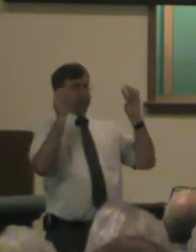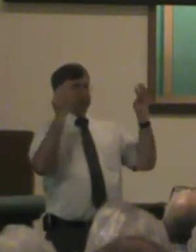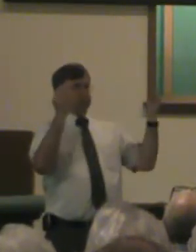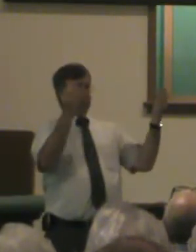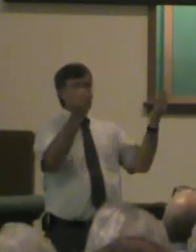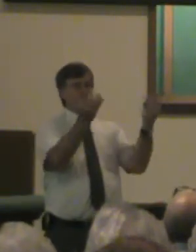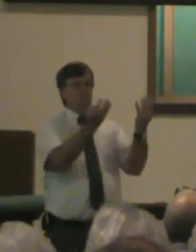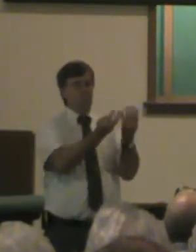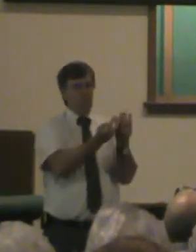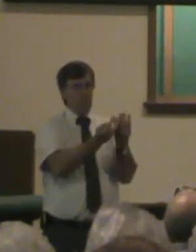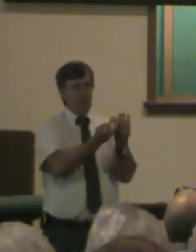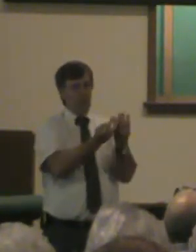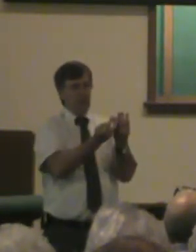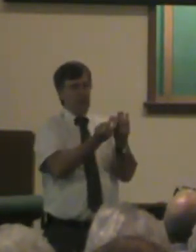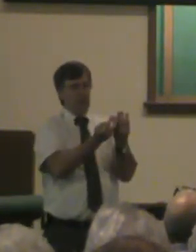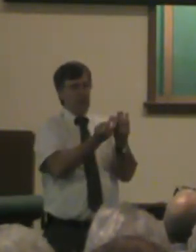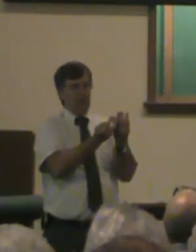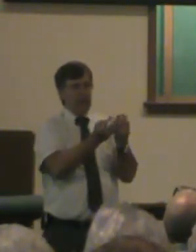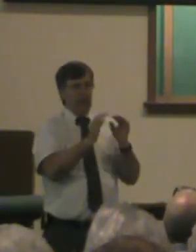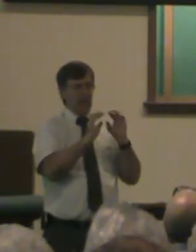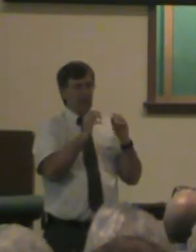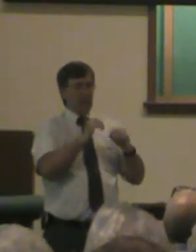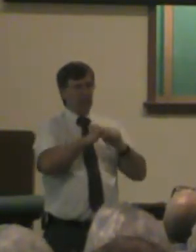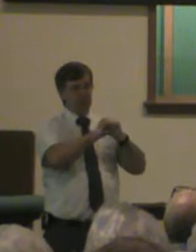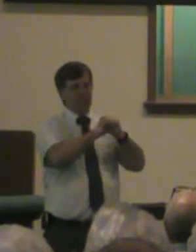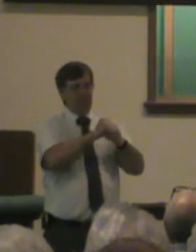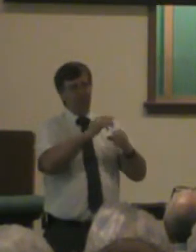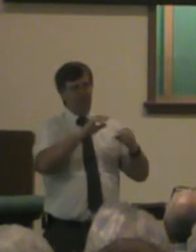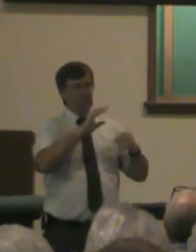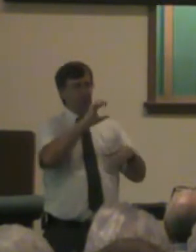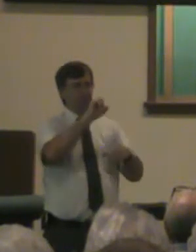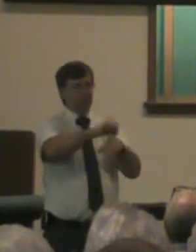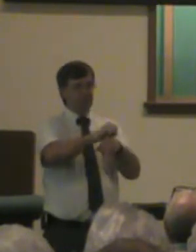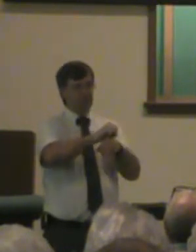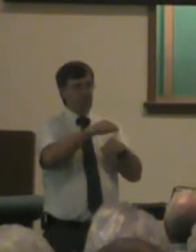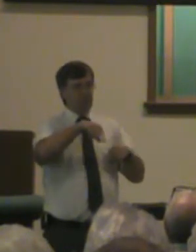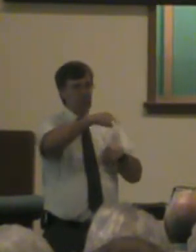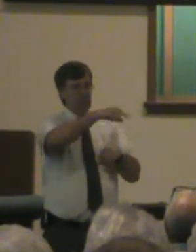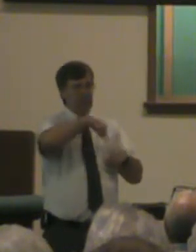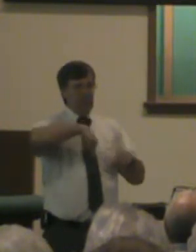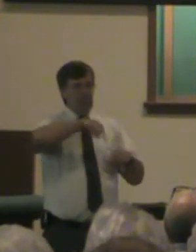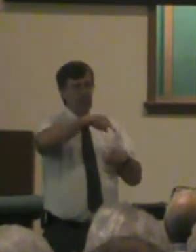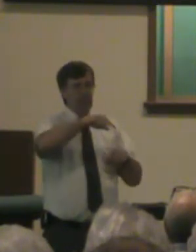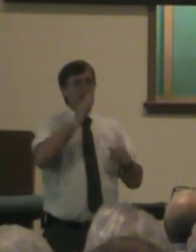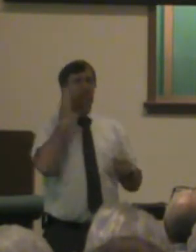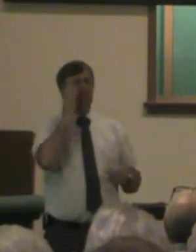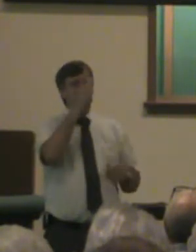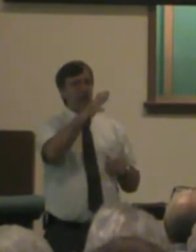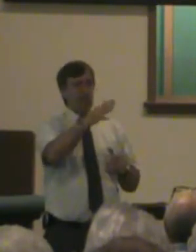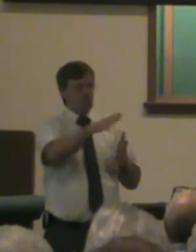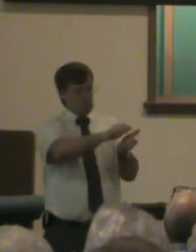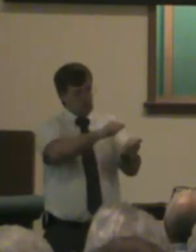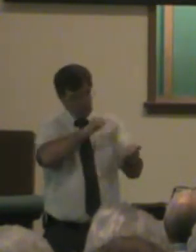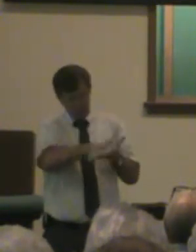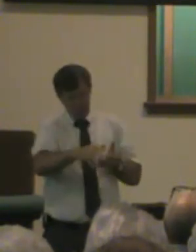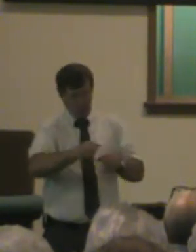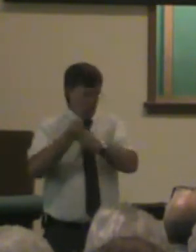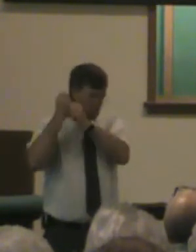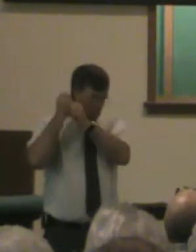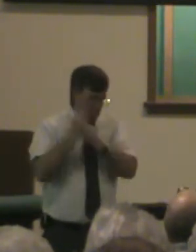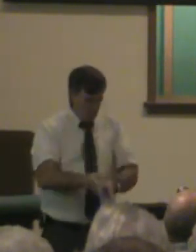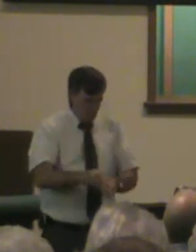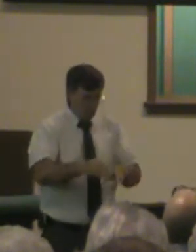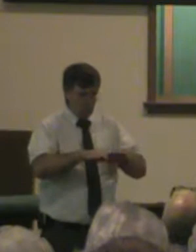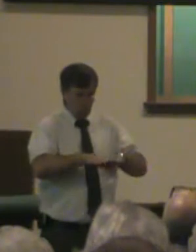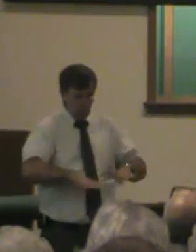you, and hem you in on every side. They will, he says, dash you to the ground,